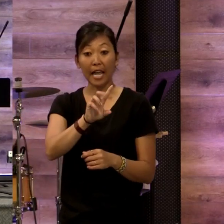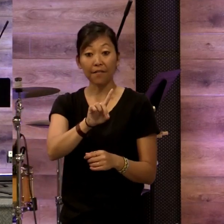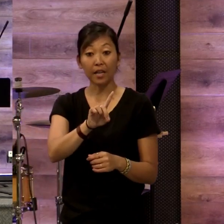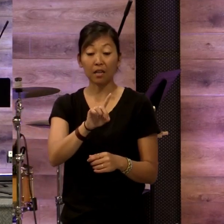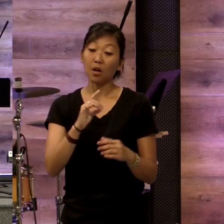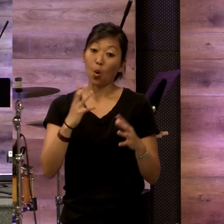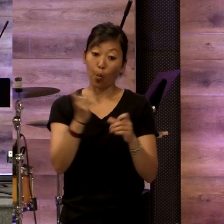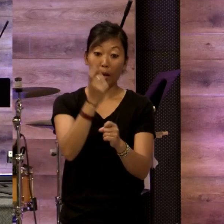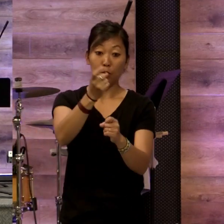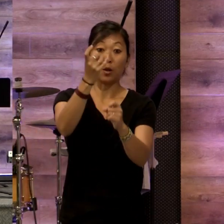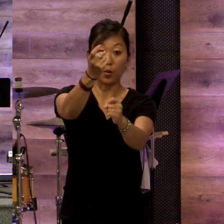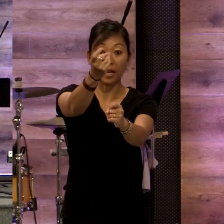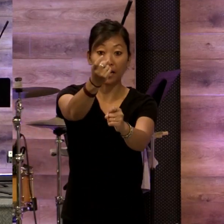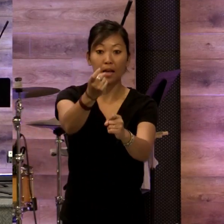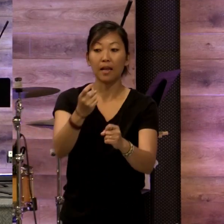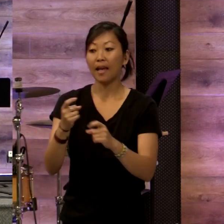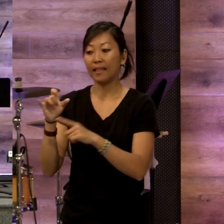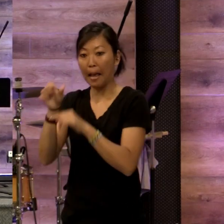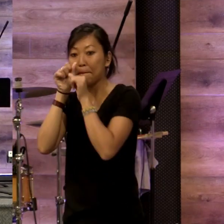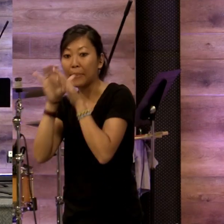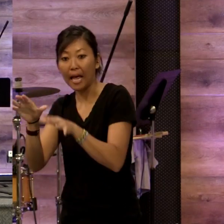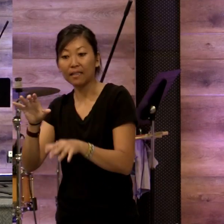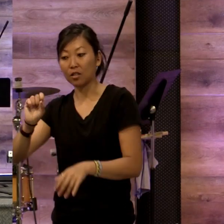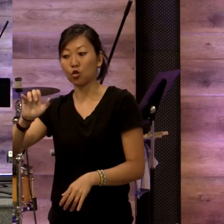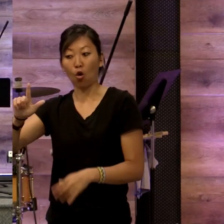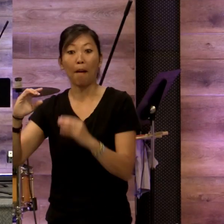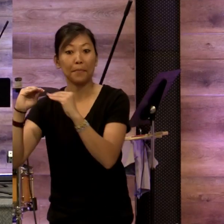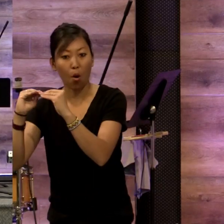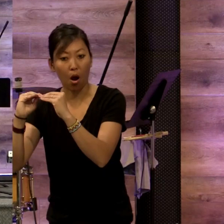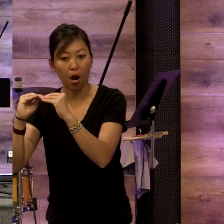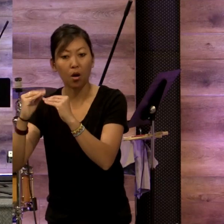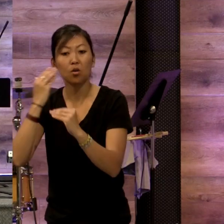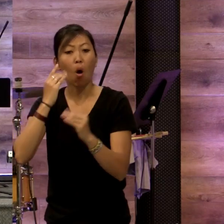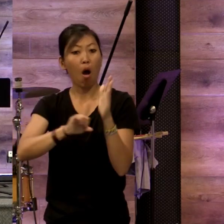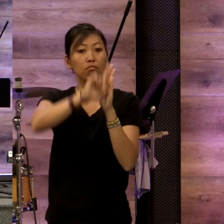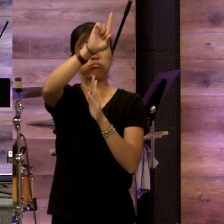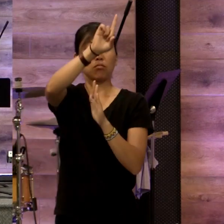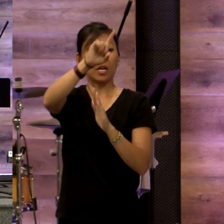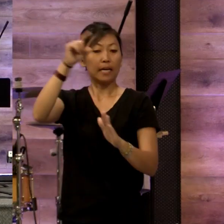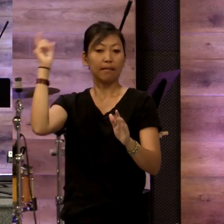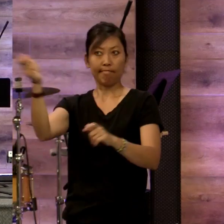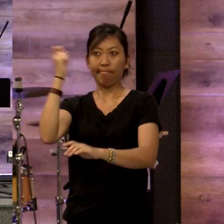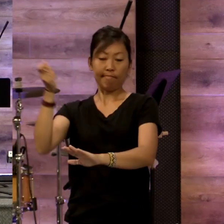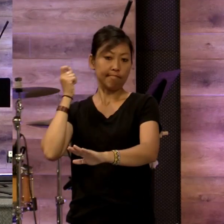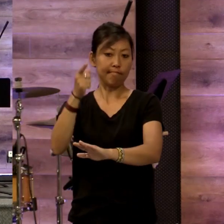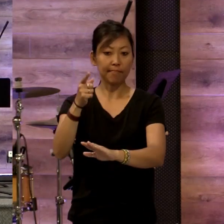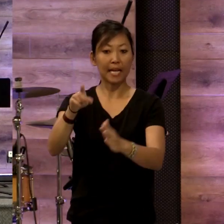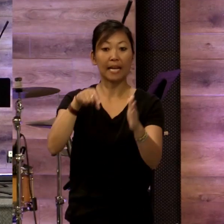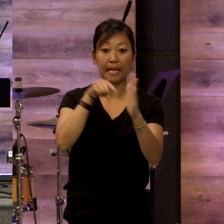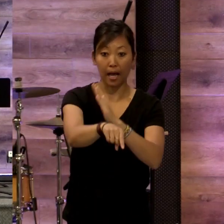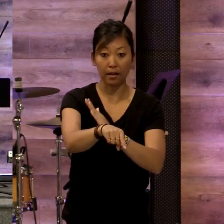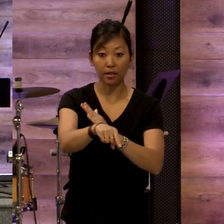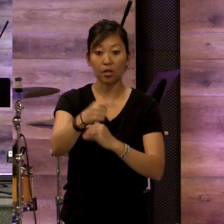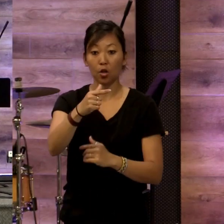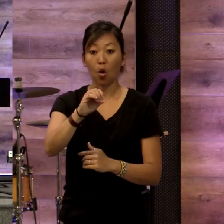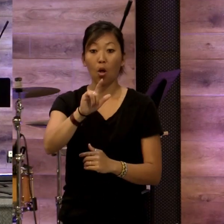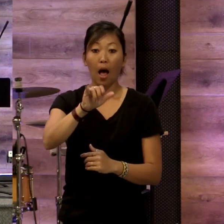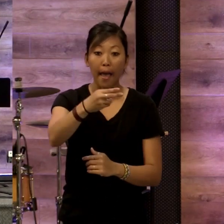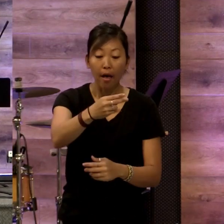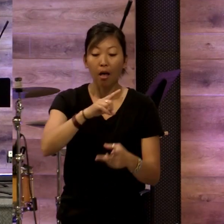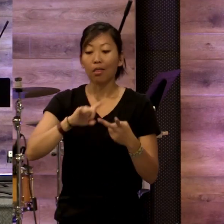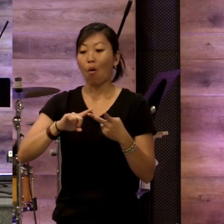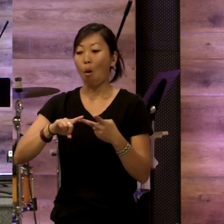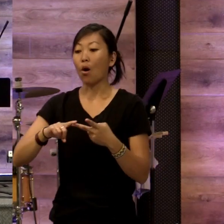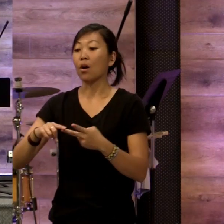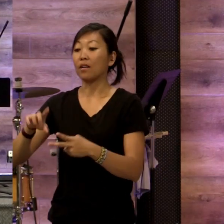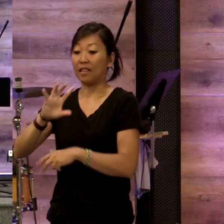blessing, didn't it? When he killed Goliath, when he became the captain of Saul's armies and he went out and he beat the Philistines over and